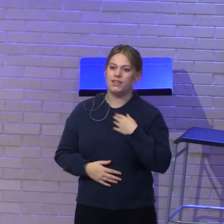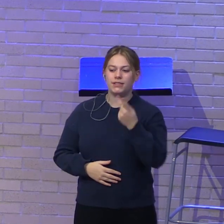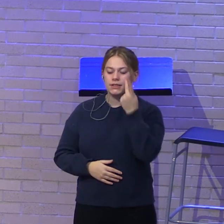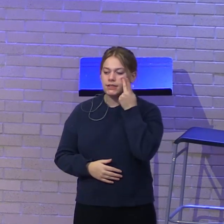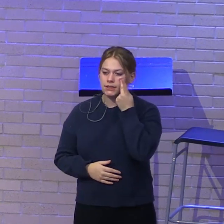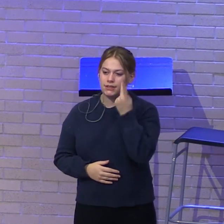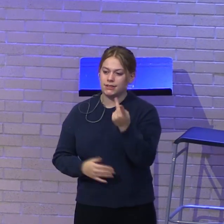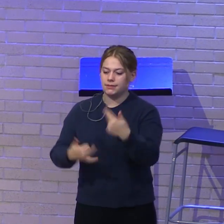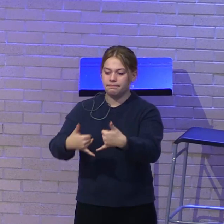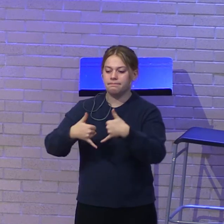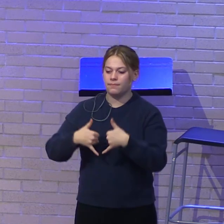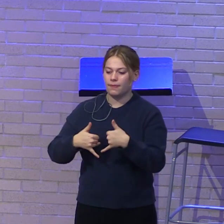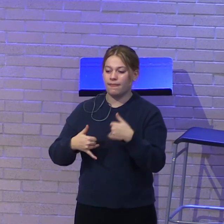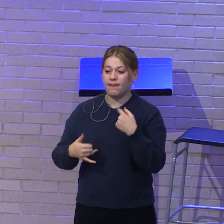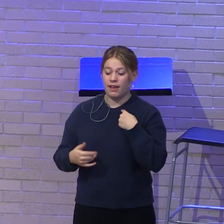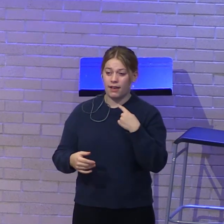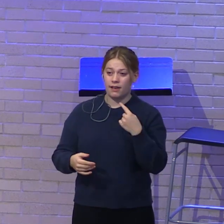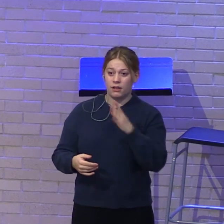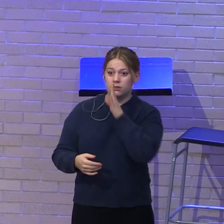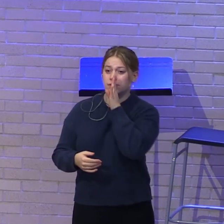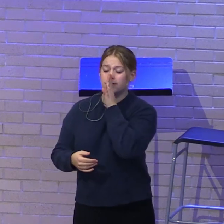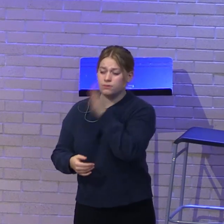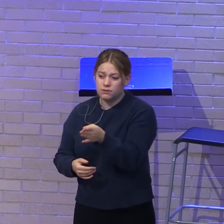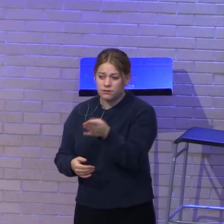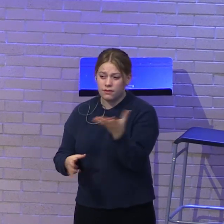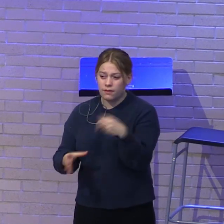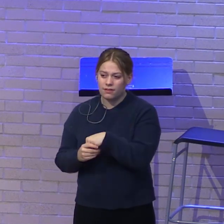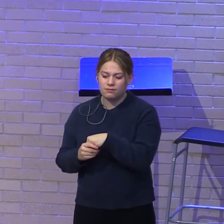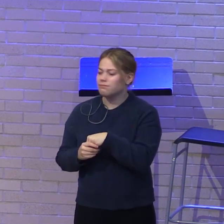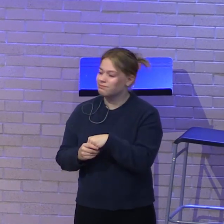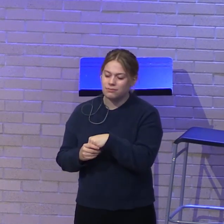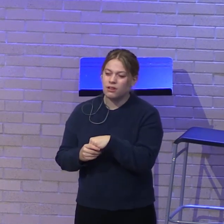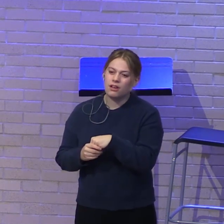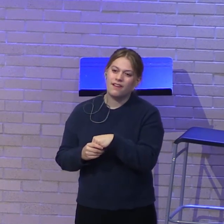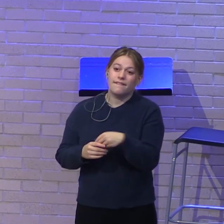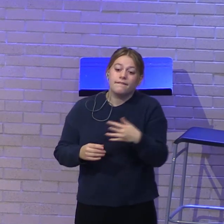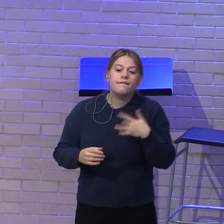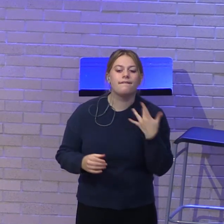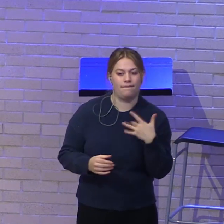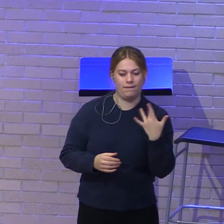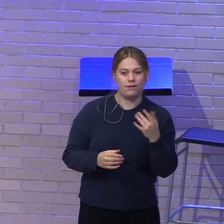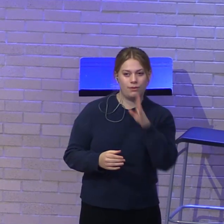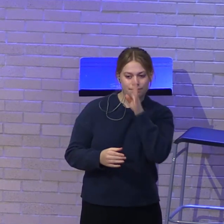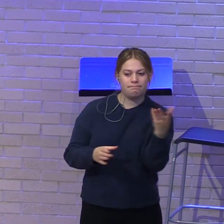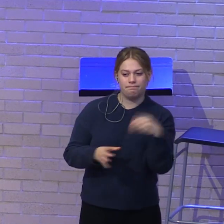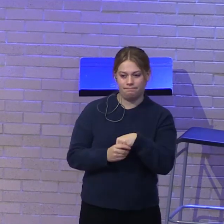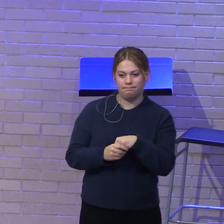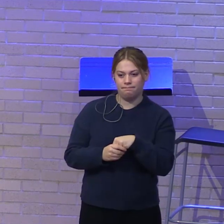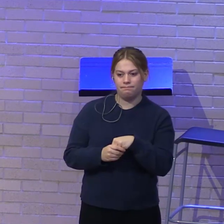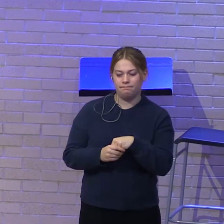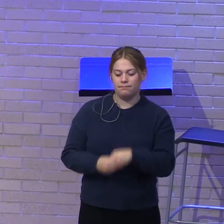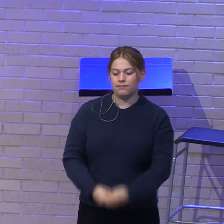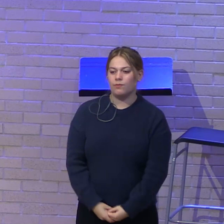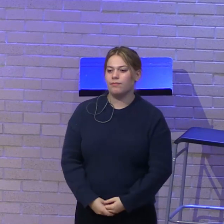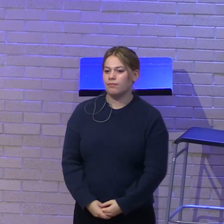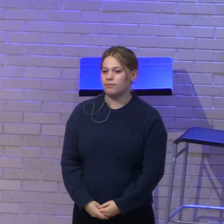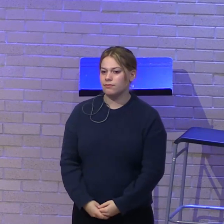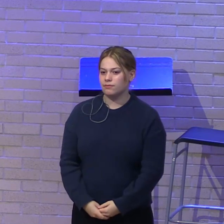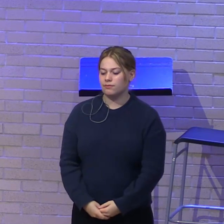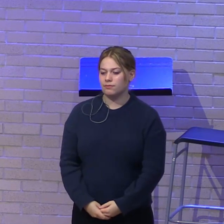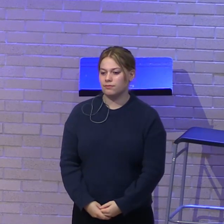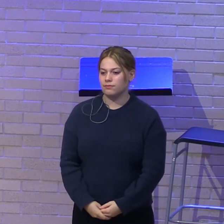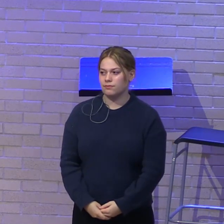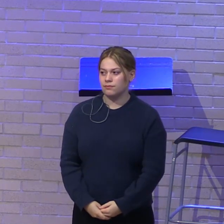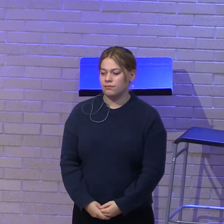I didn't directly get to be a part of it, it kind of felt like I did, but not because that